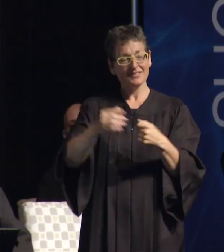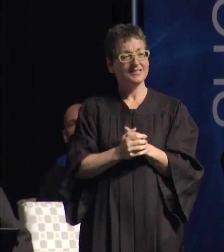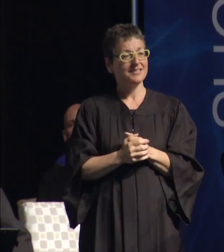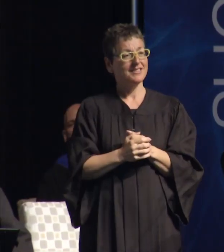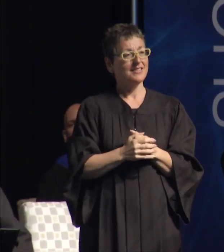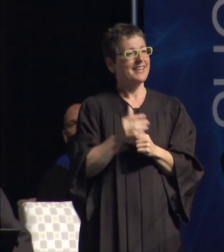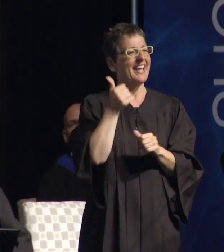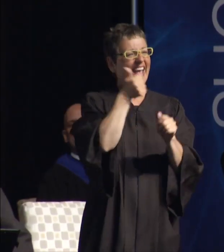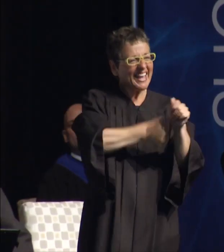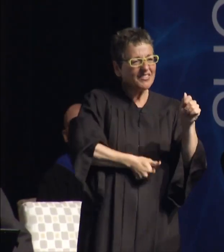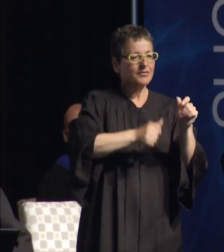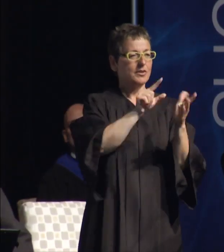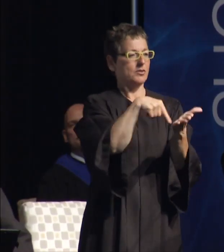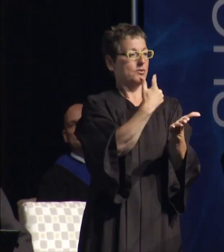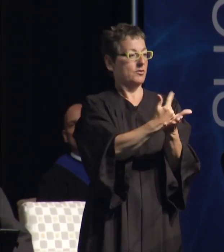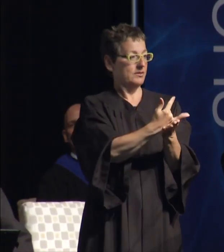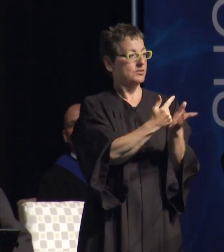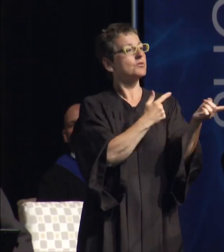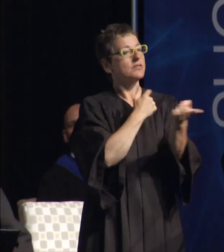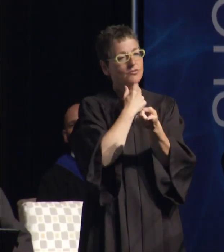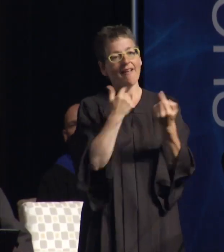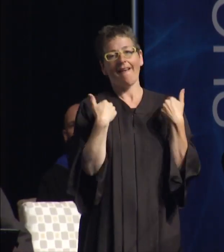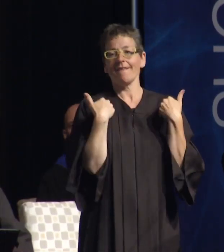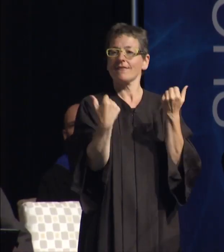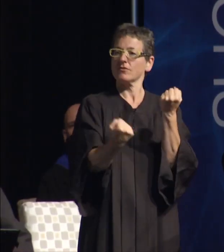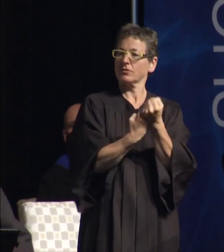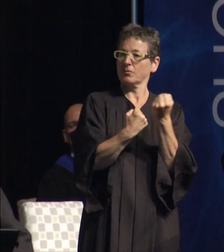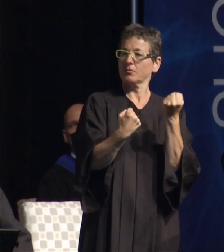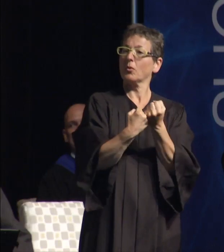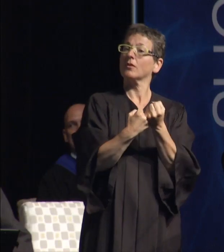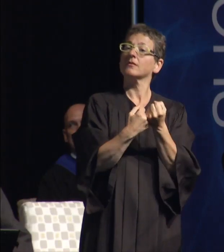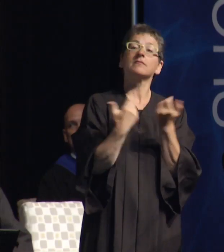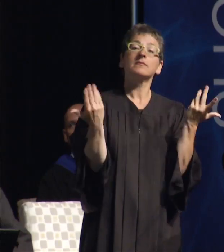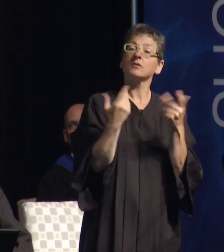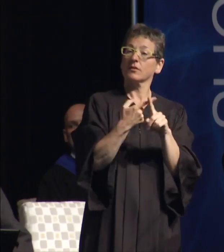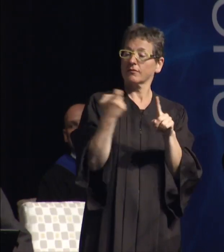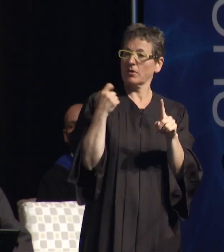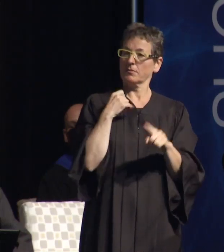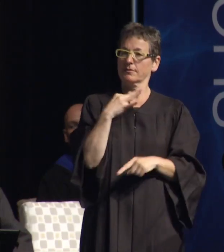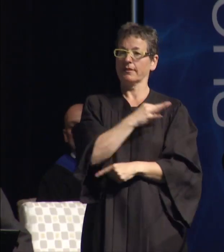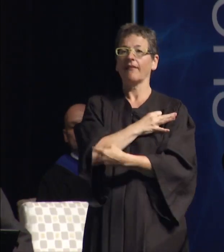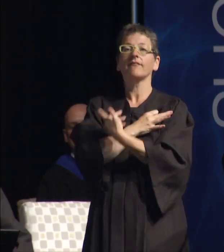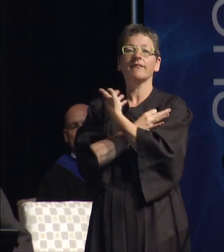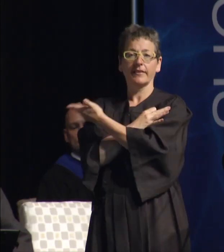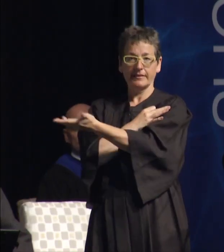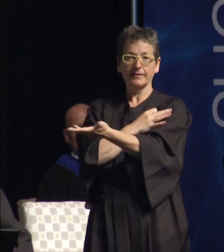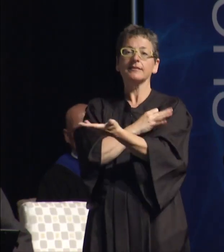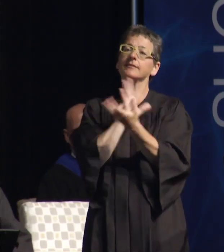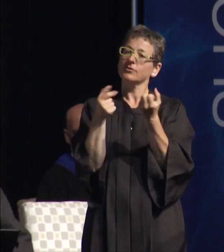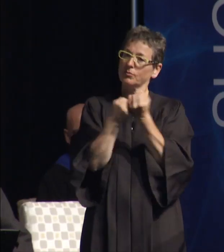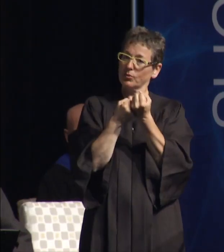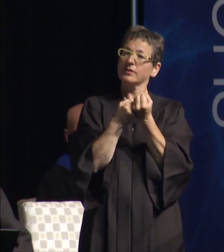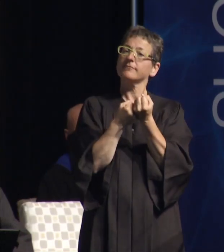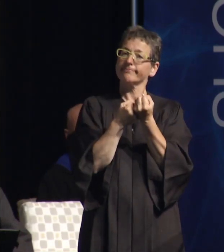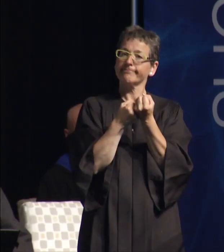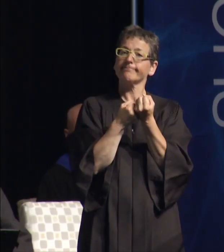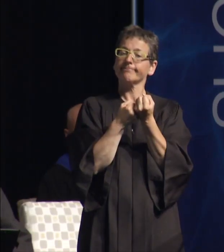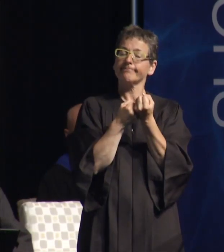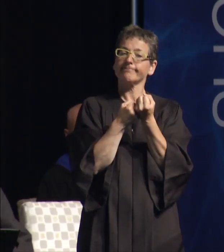single graduate had support coming from somewhere, first and foremost from the faculty here at Marconi.